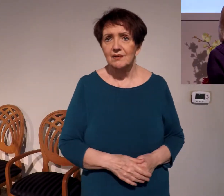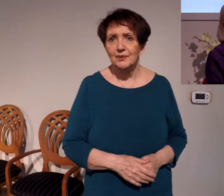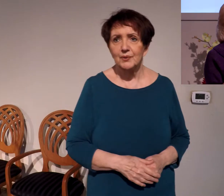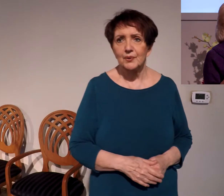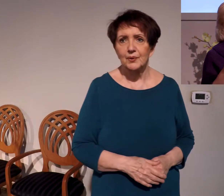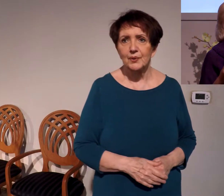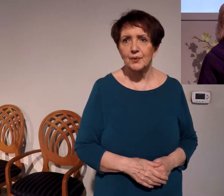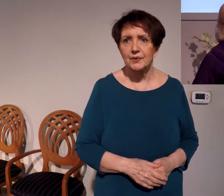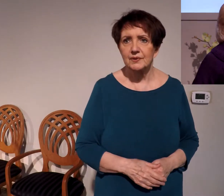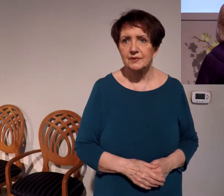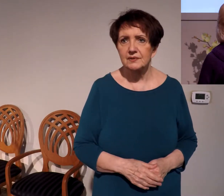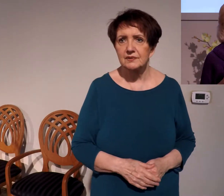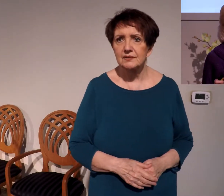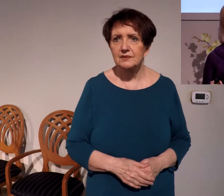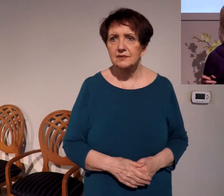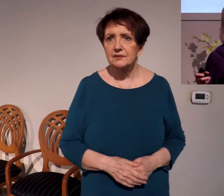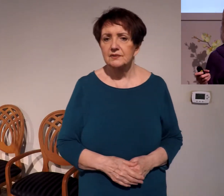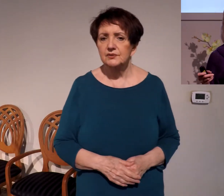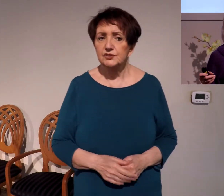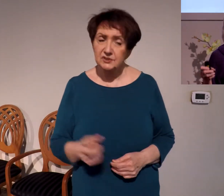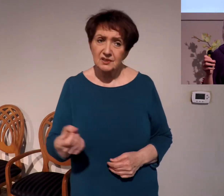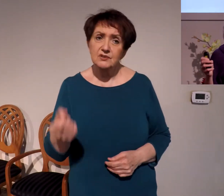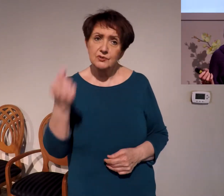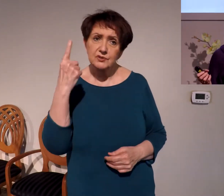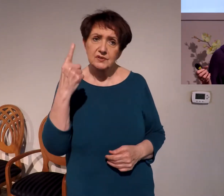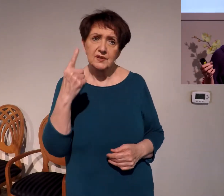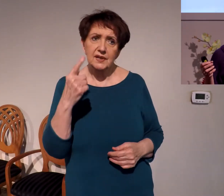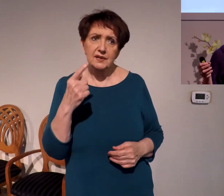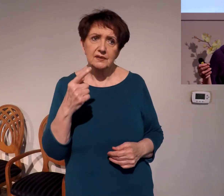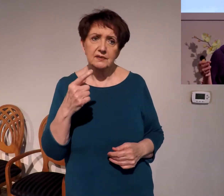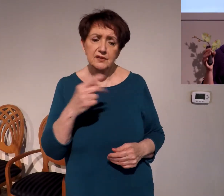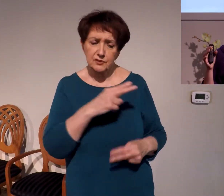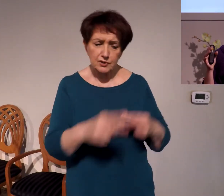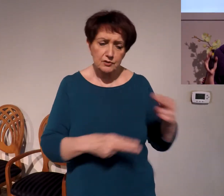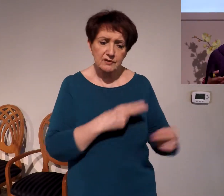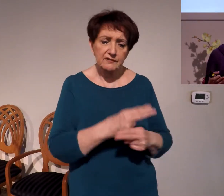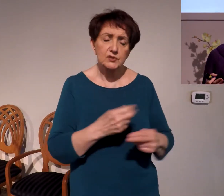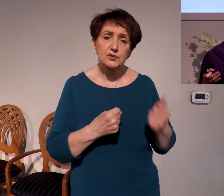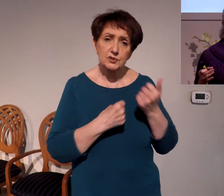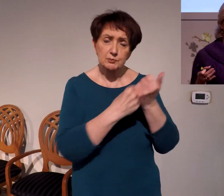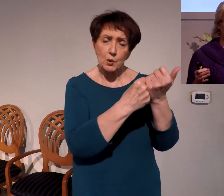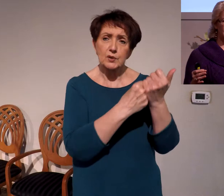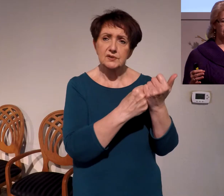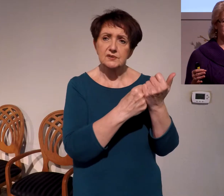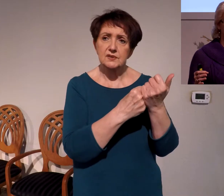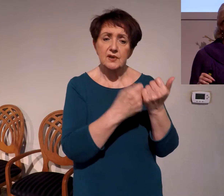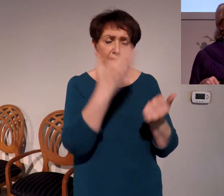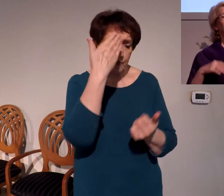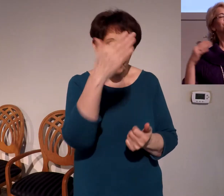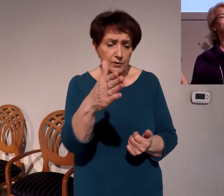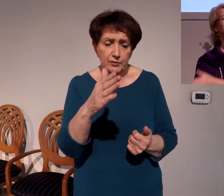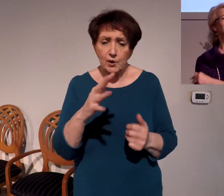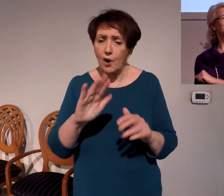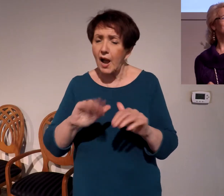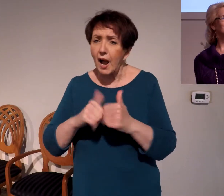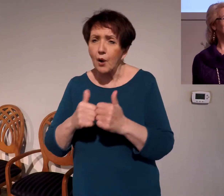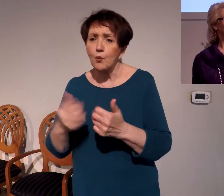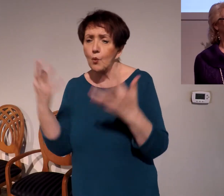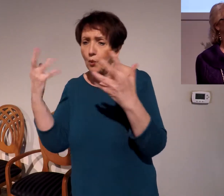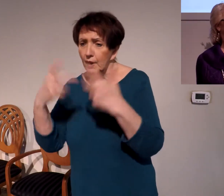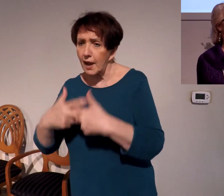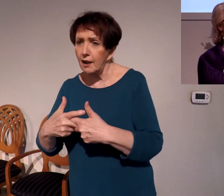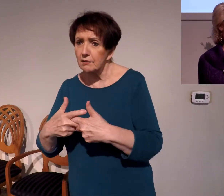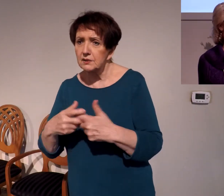Why not understand that we are so supported by the universe that when we don't know how it's going to work out, we assume it's going to be